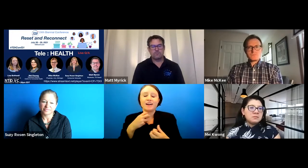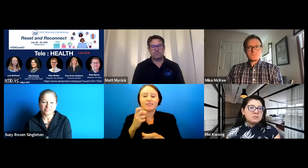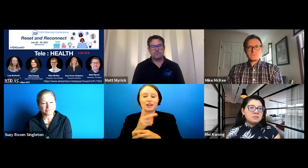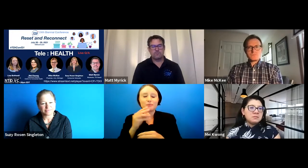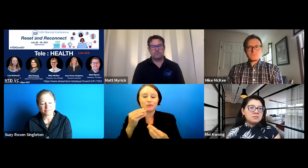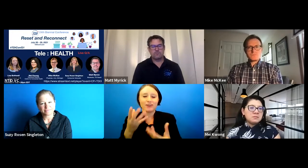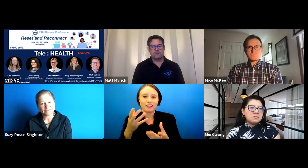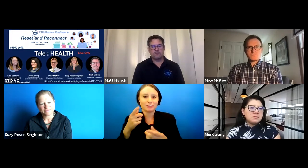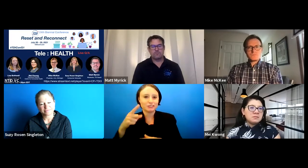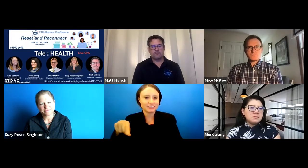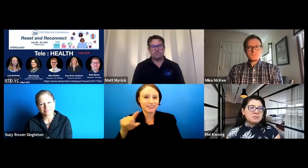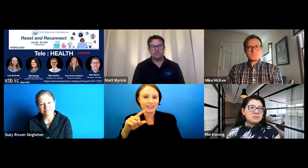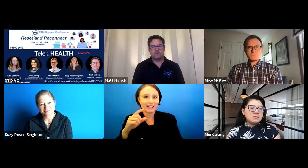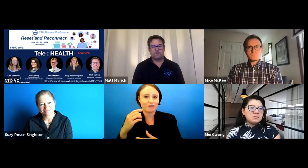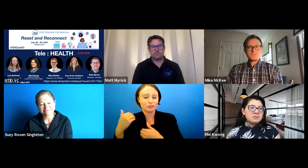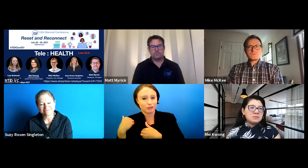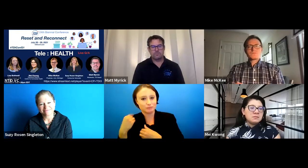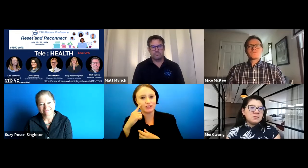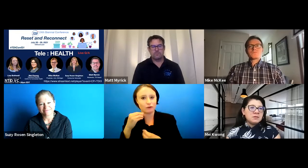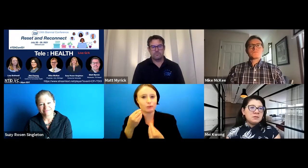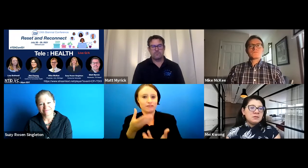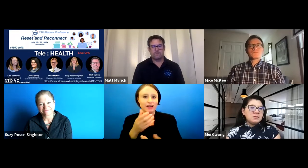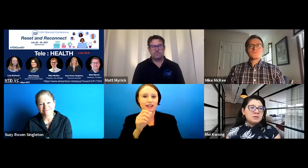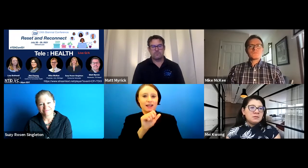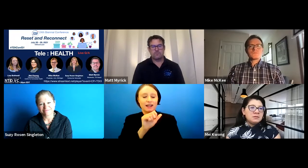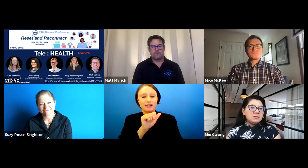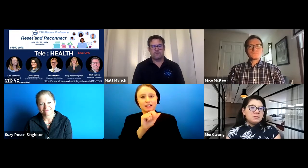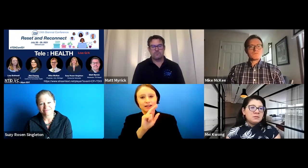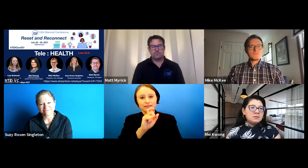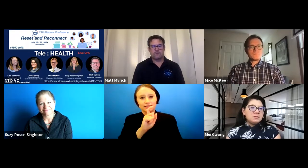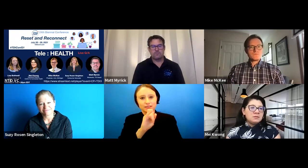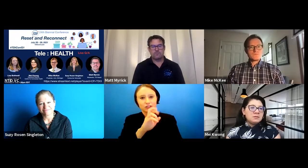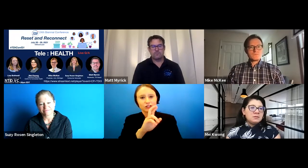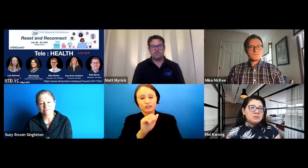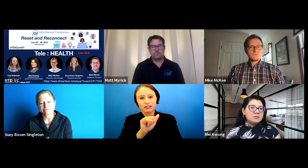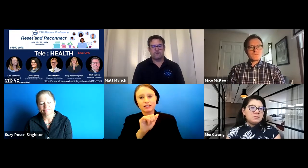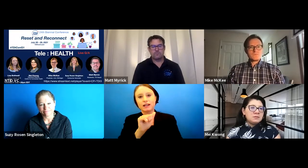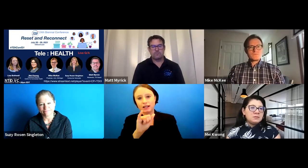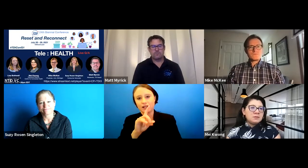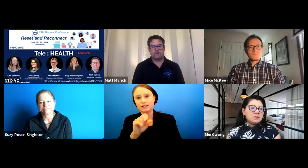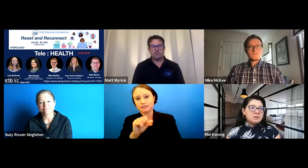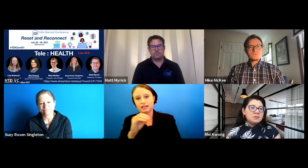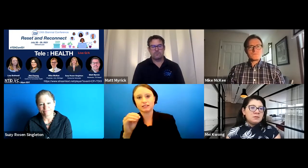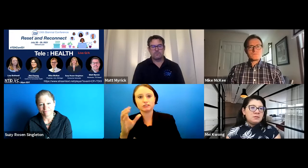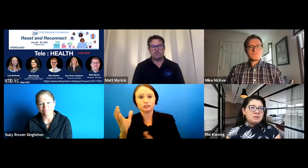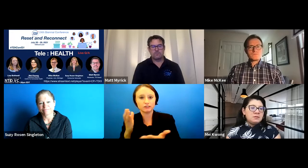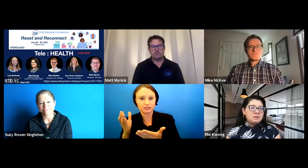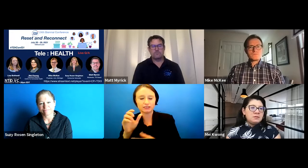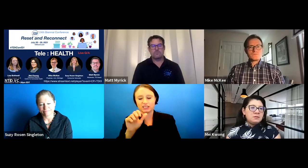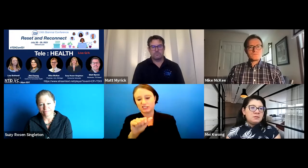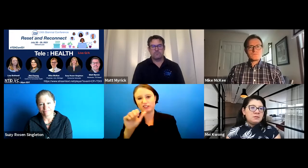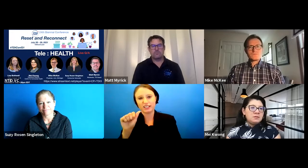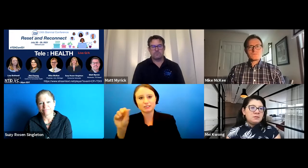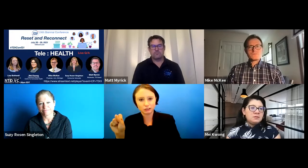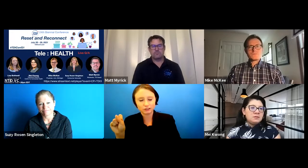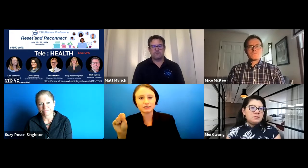Let me back up just a second. Healthcare providers, they are responsible for providing auxiliary aids